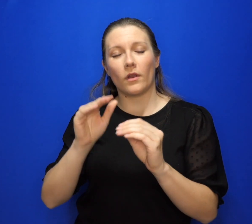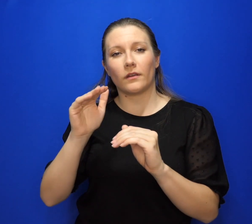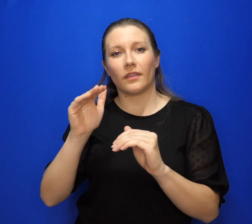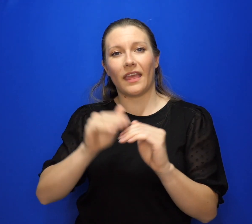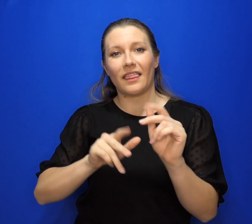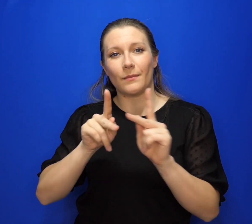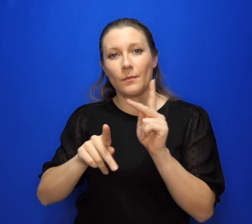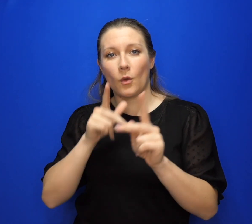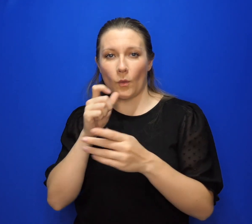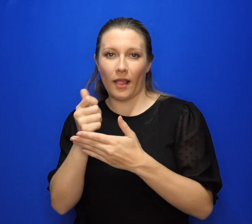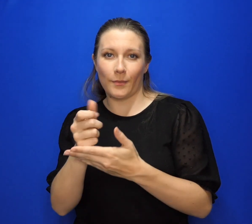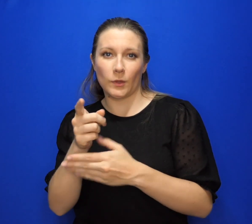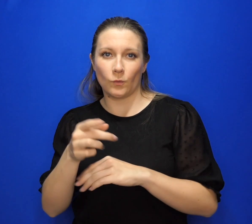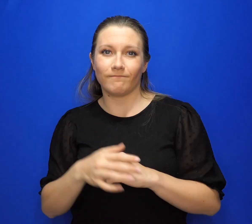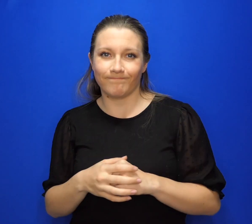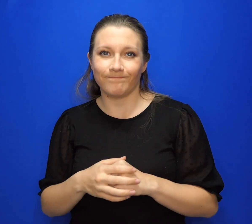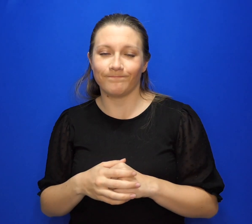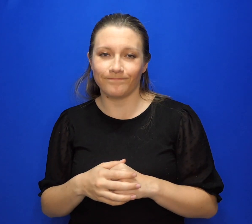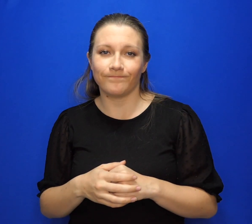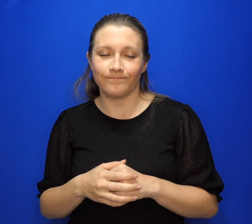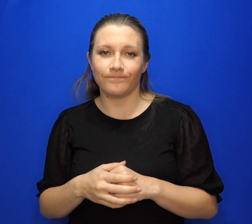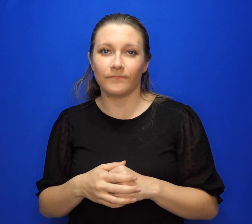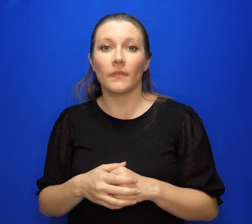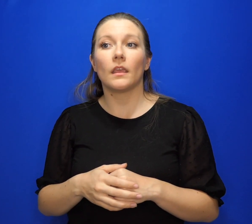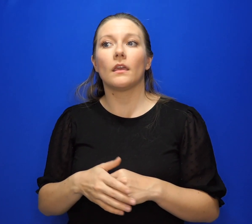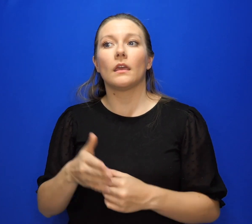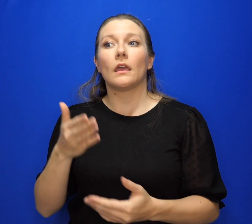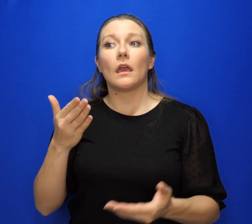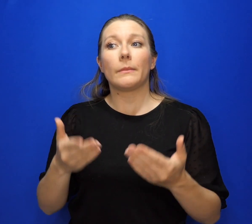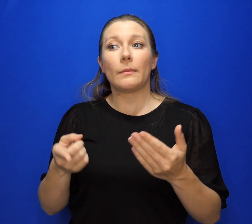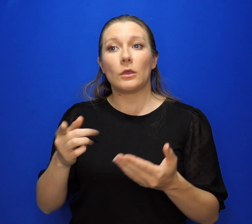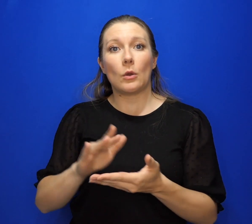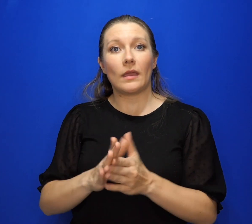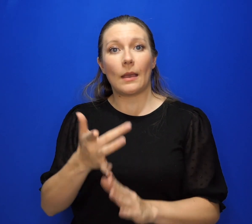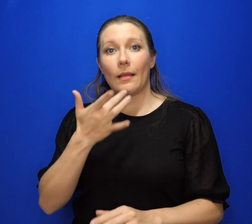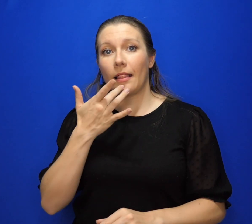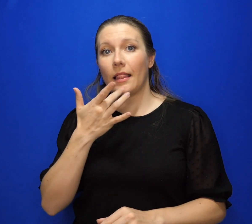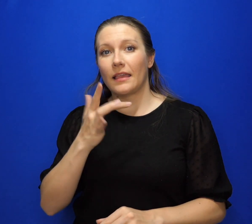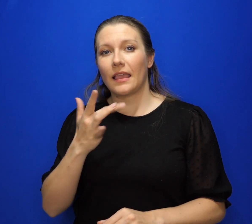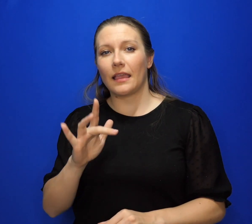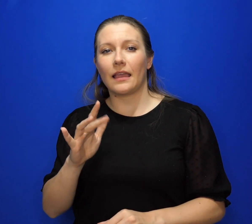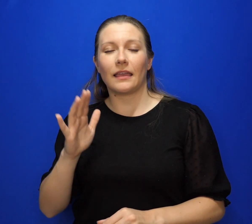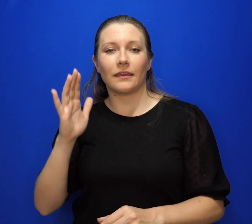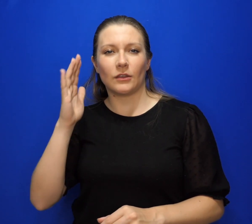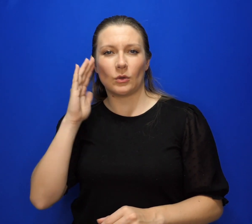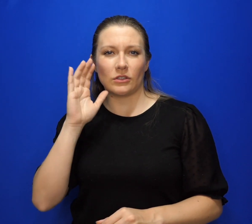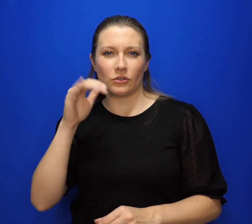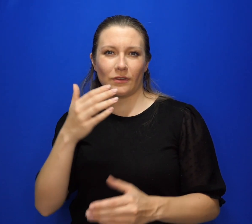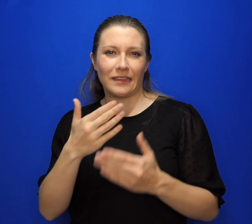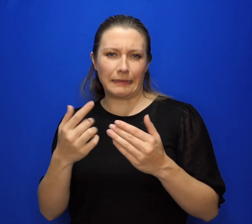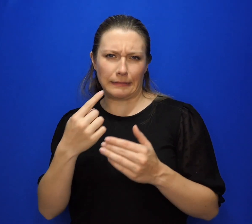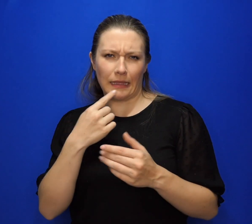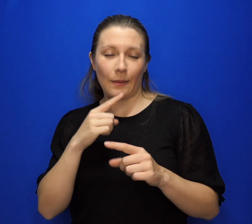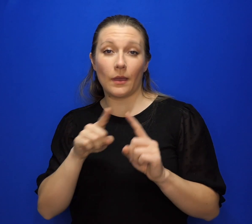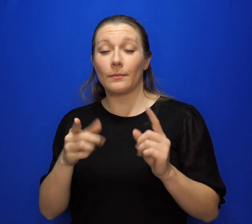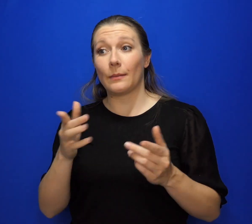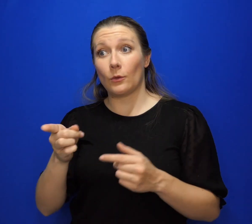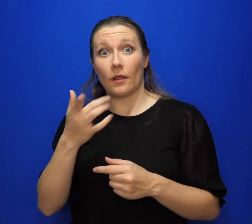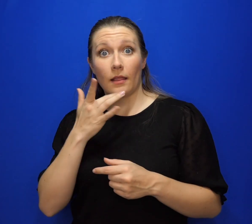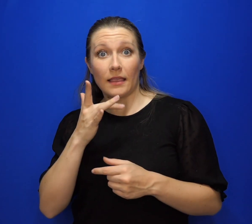you'll get lucky, it's a weird thing to say, and have a practitioner who has type 1 diabetes and thinks about it the way you want to